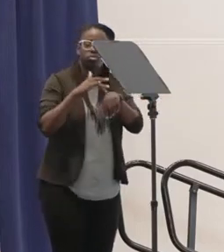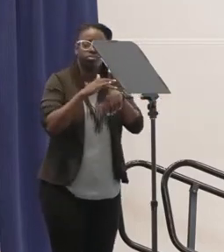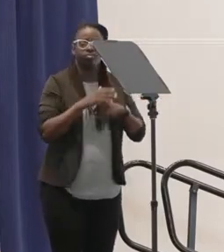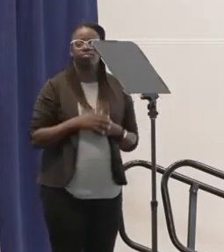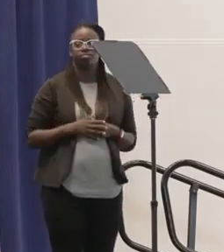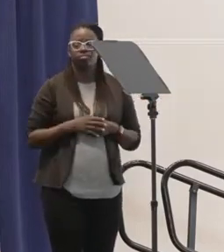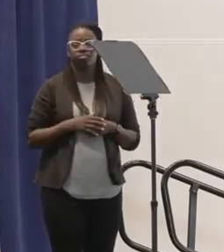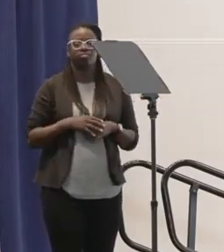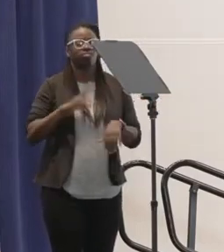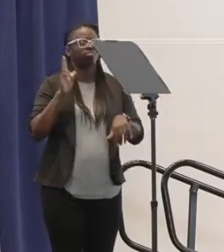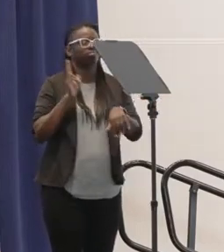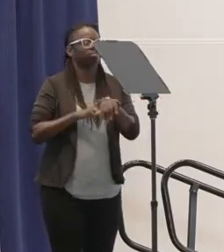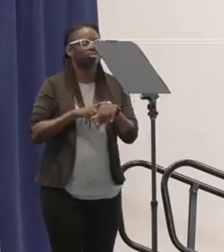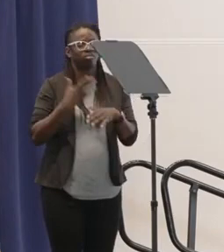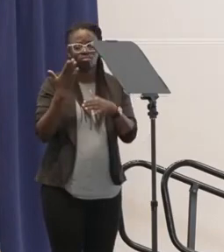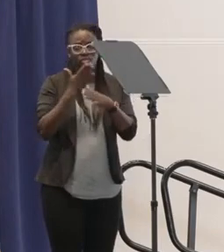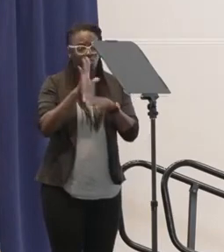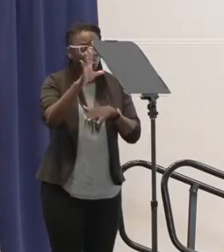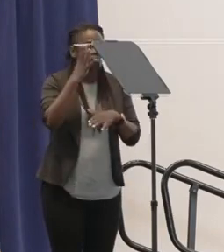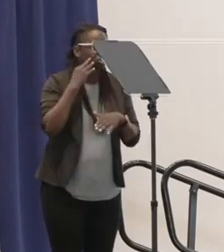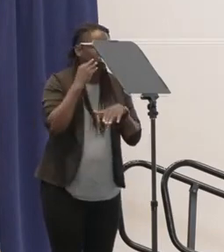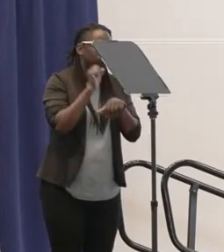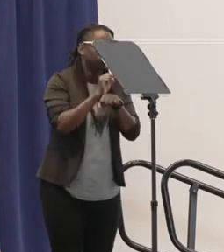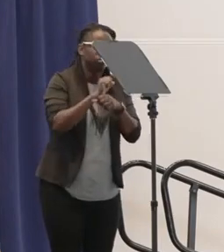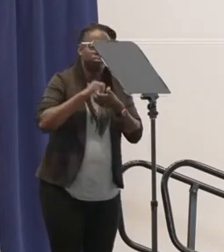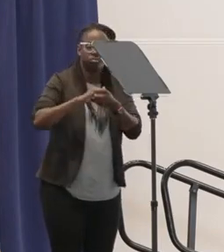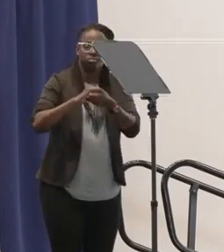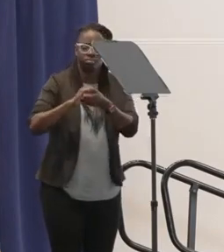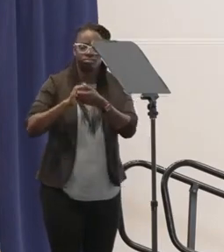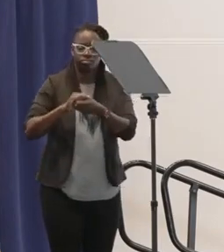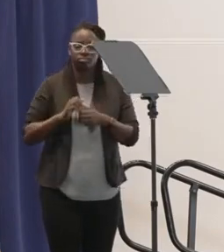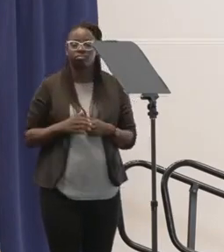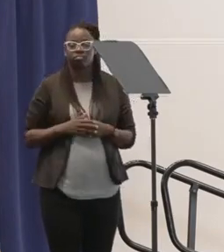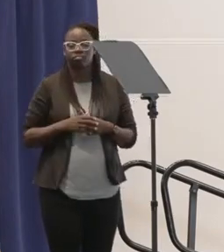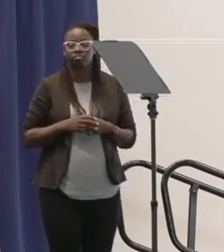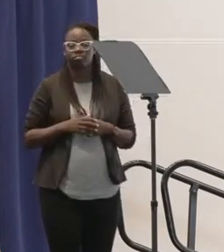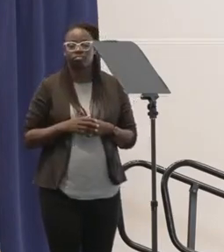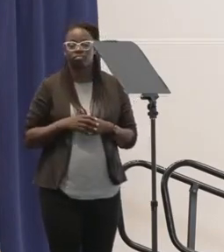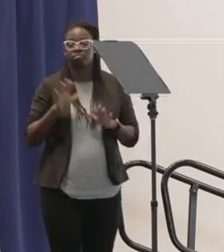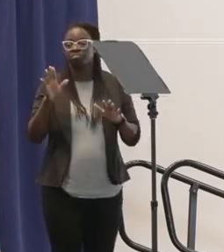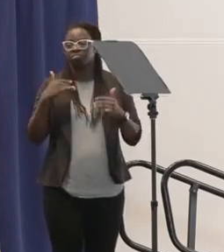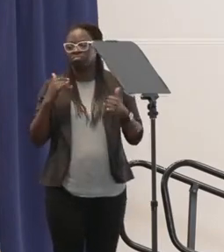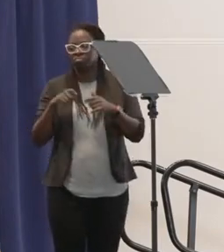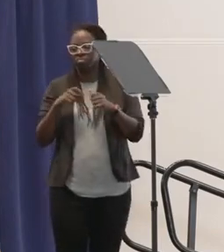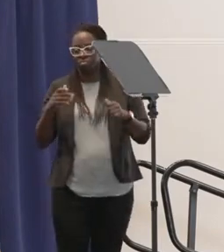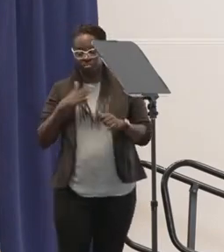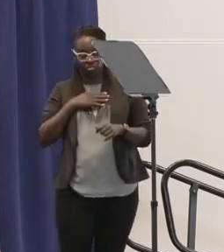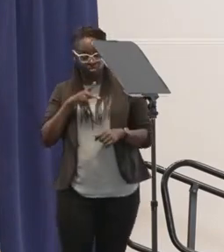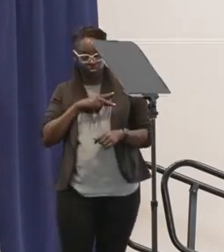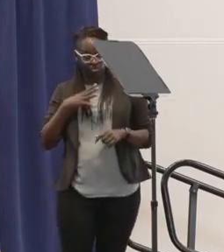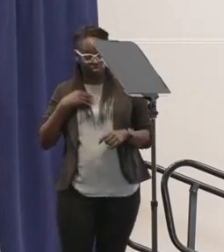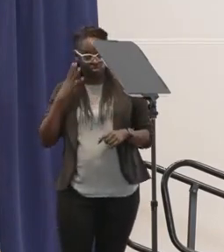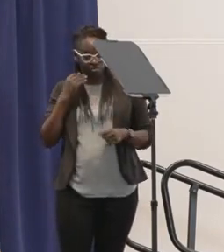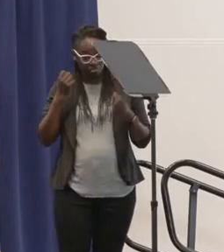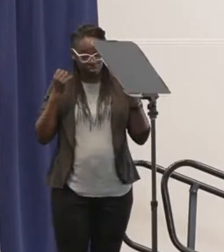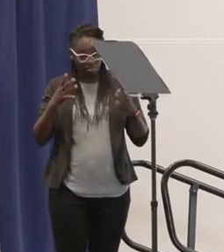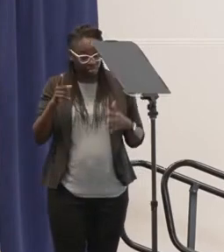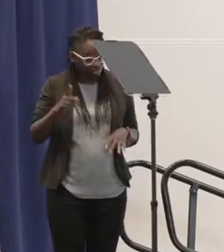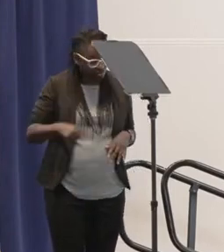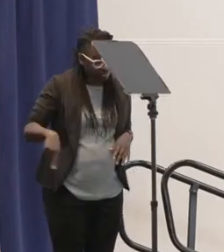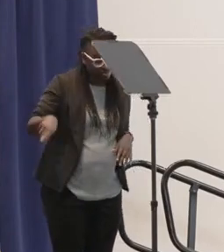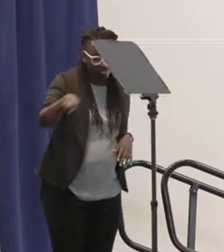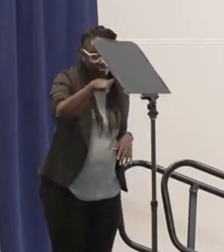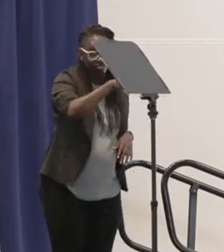in the work. And I'll just end by, this is very personal for me as it is for many folks who are in the office. I attended